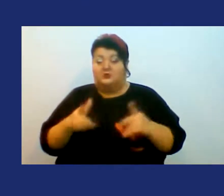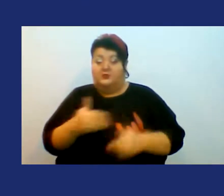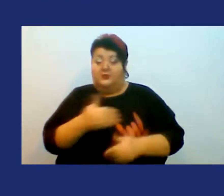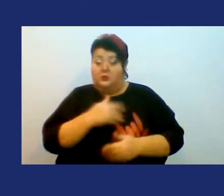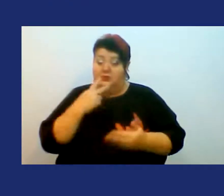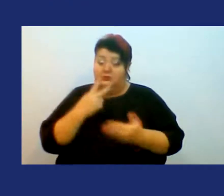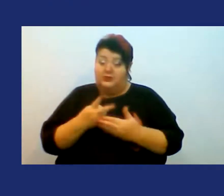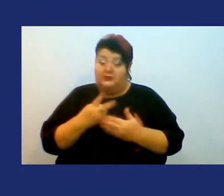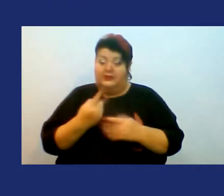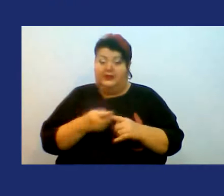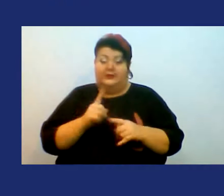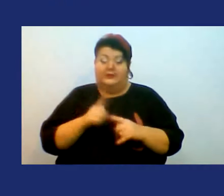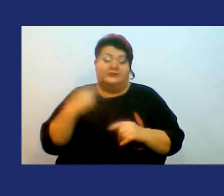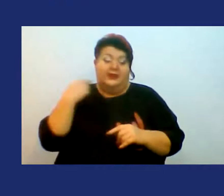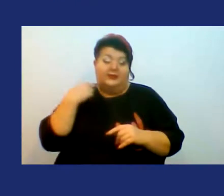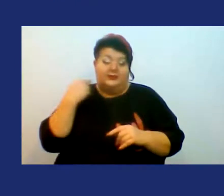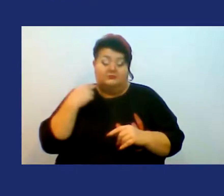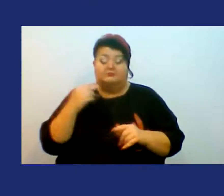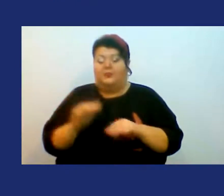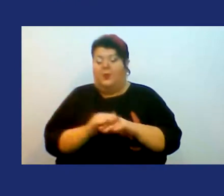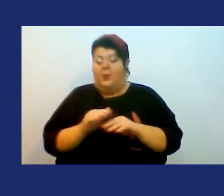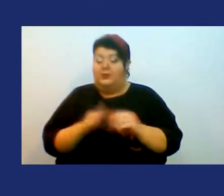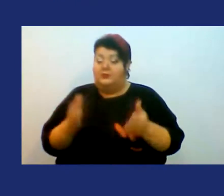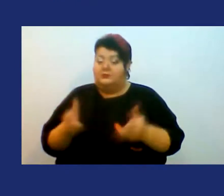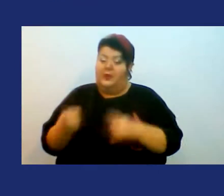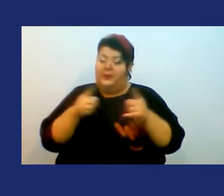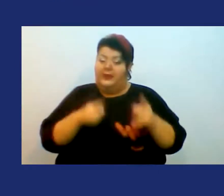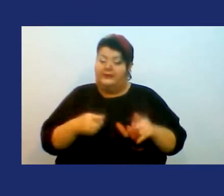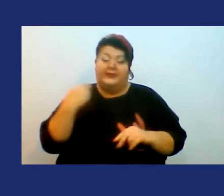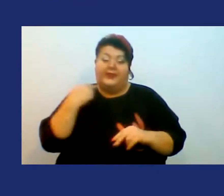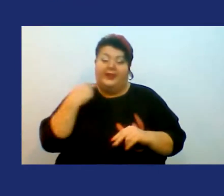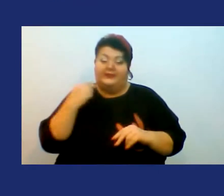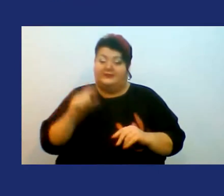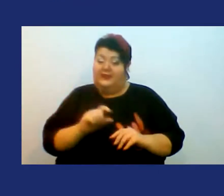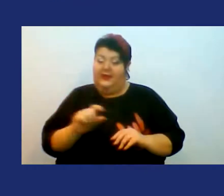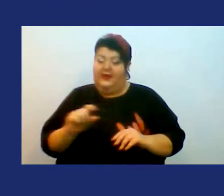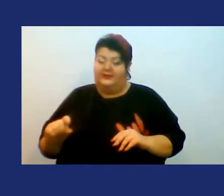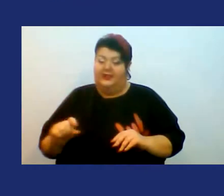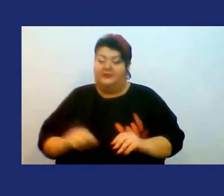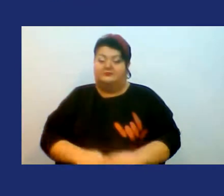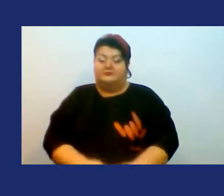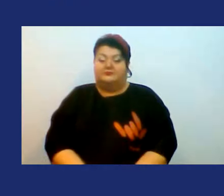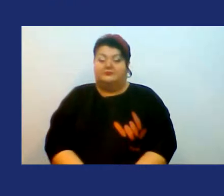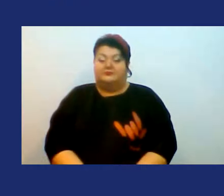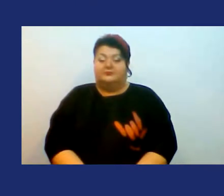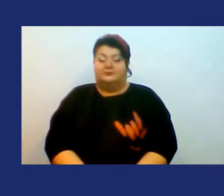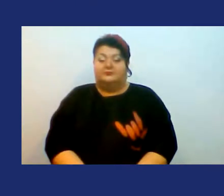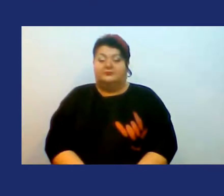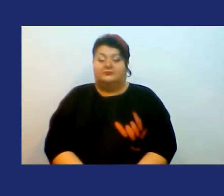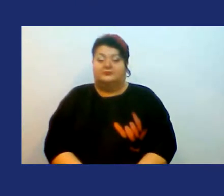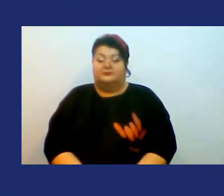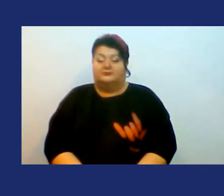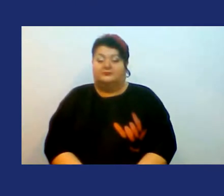language. This is due to the specificity of Zoom. If you want to listen to this webinar in English, please